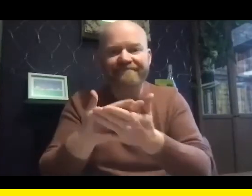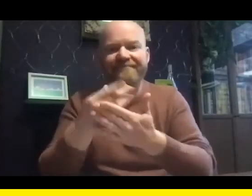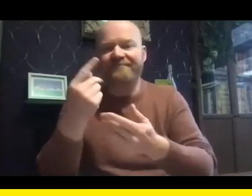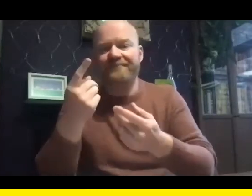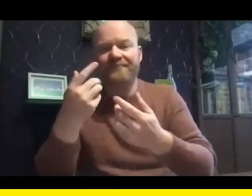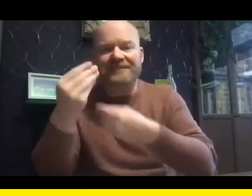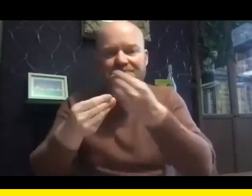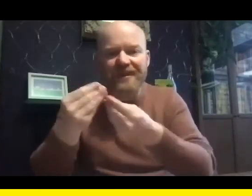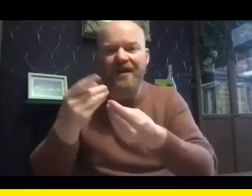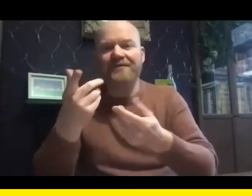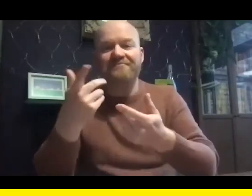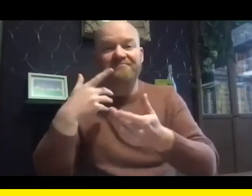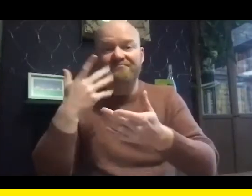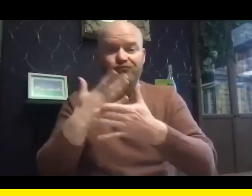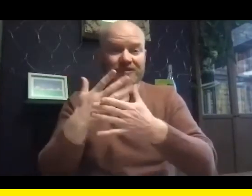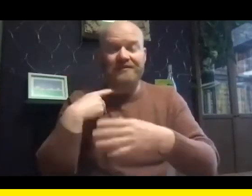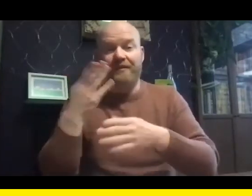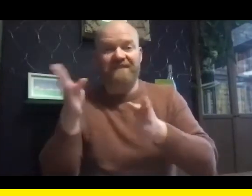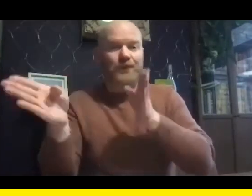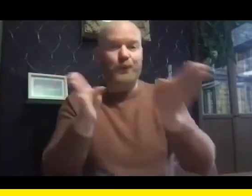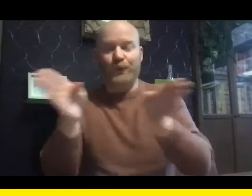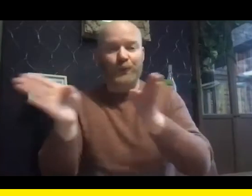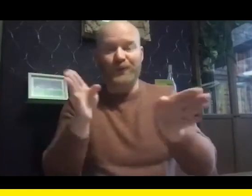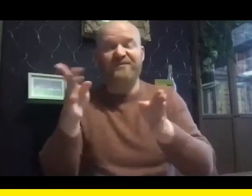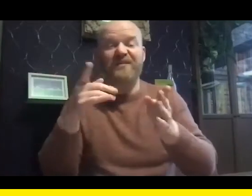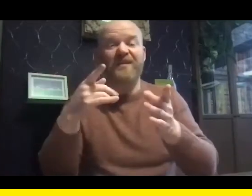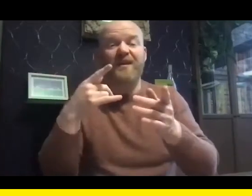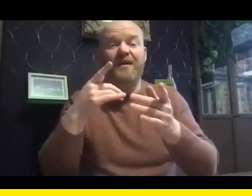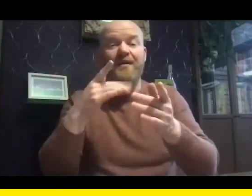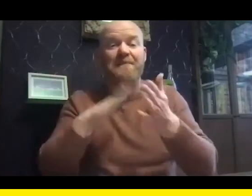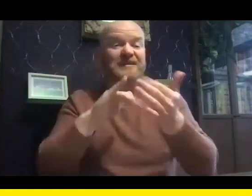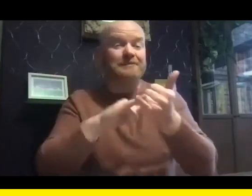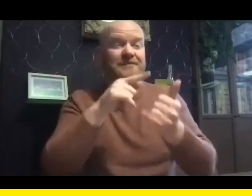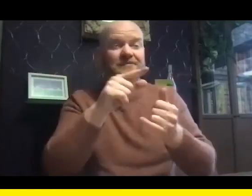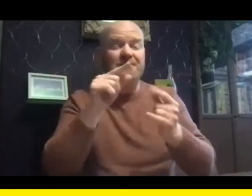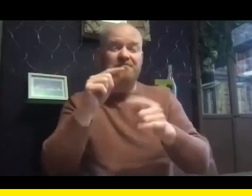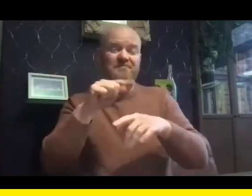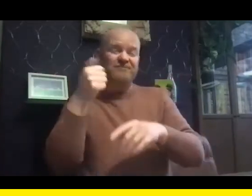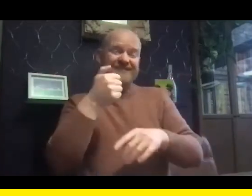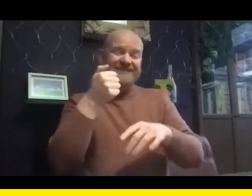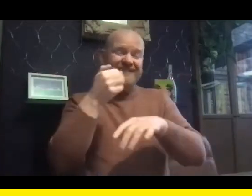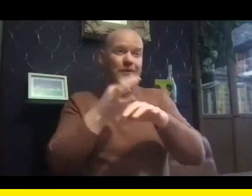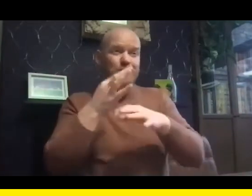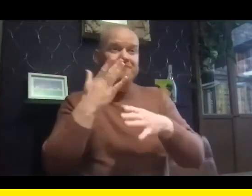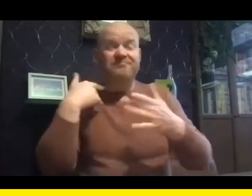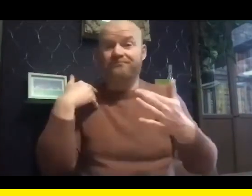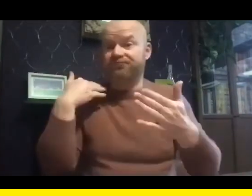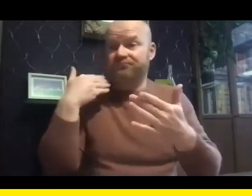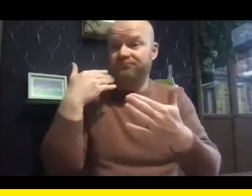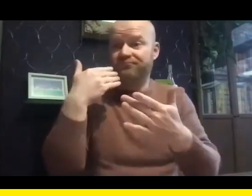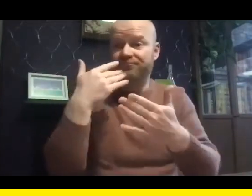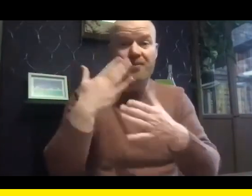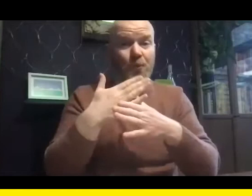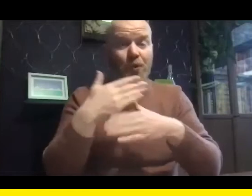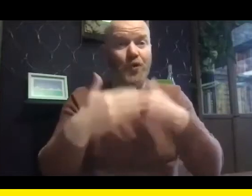some deaf kids, helping them translate, explain, that sort of thing. So I had a couple of, let's say, career paths